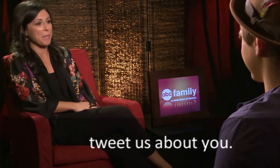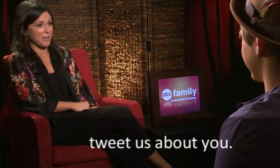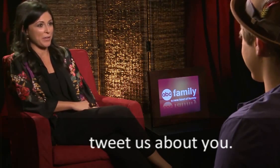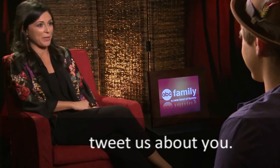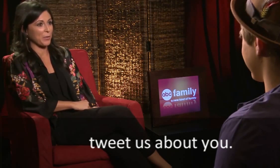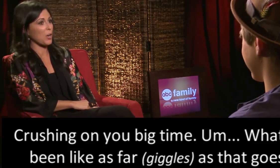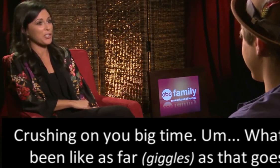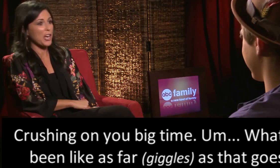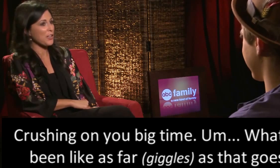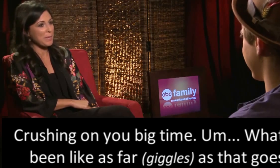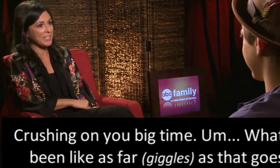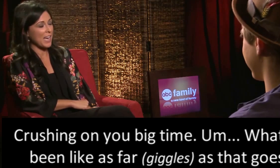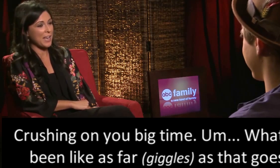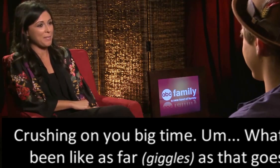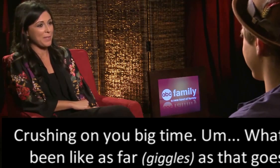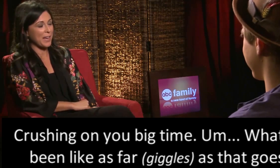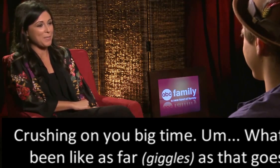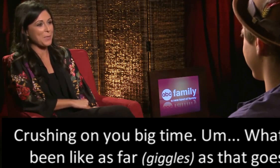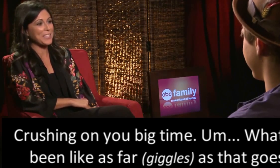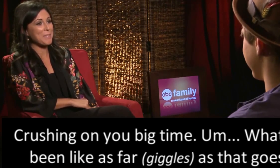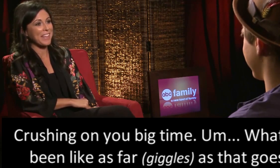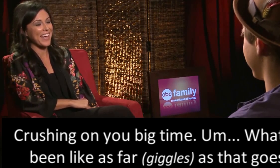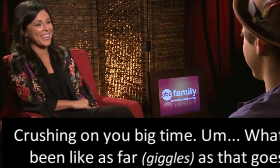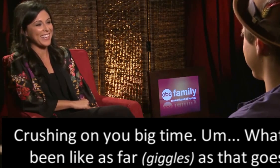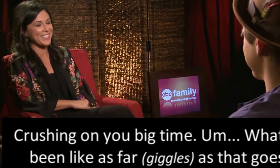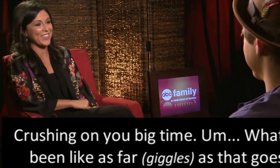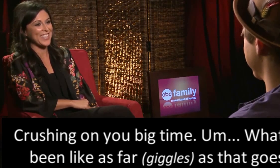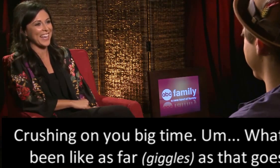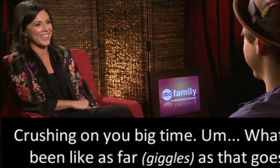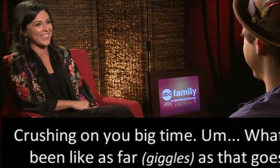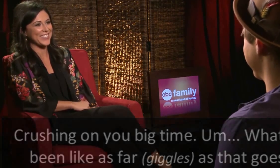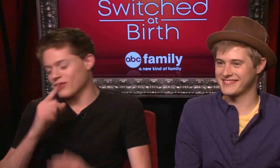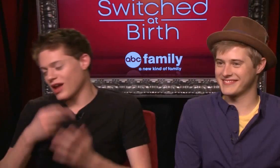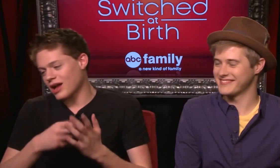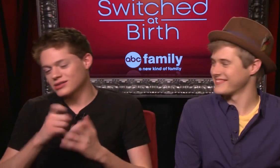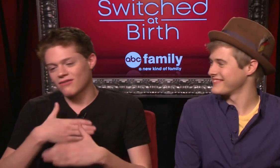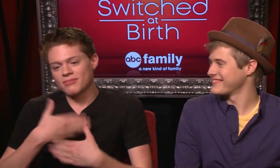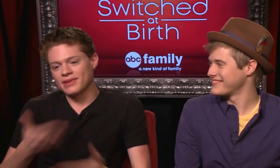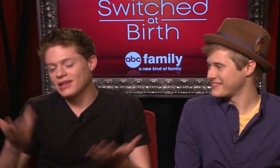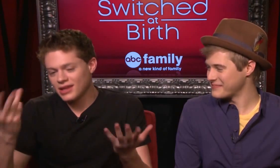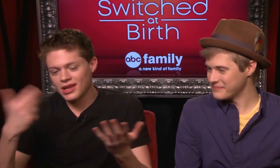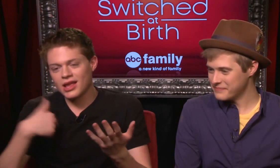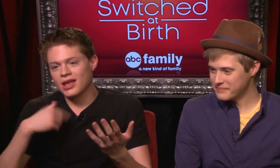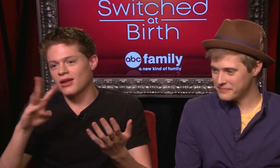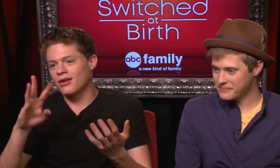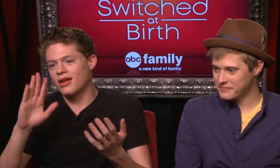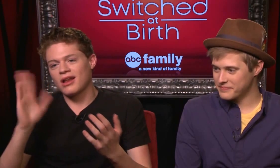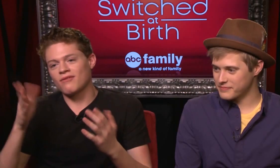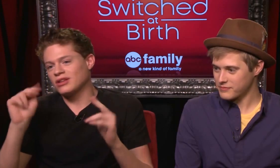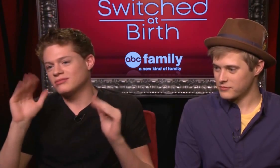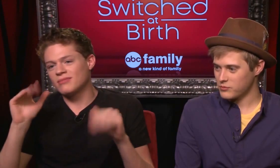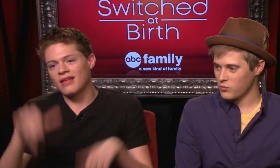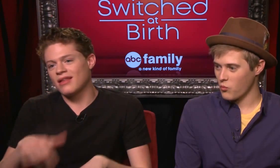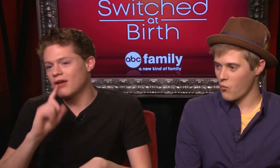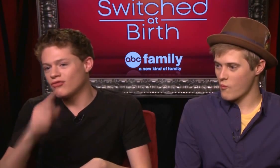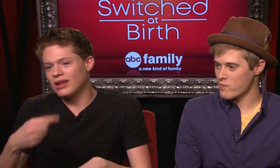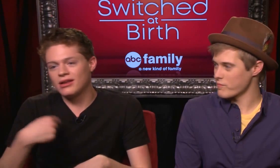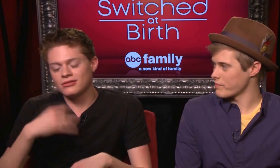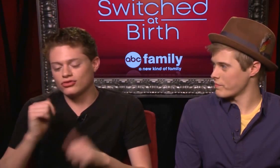about you, crushing on you big time. What's it been like as far as that goes? To be honest, I have to admit, I never expected any